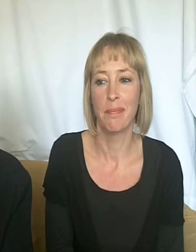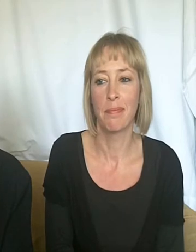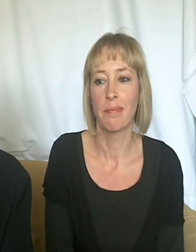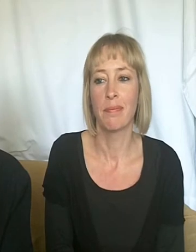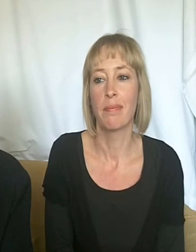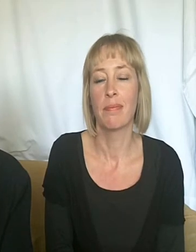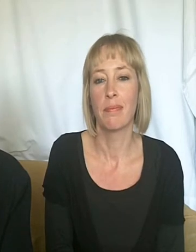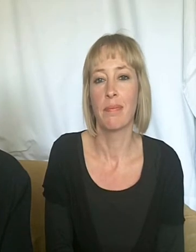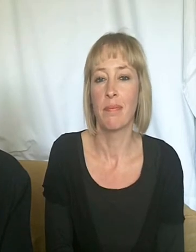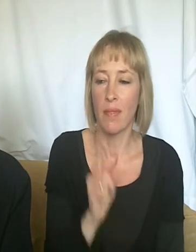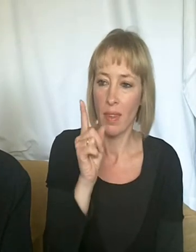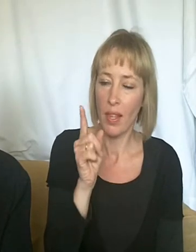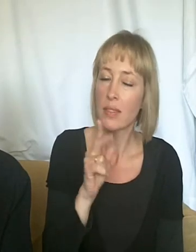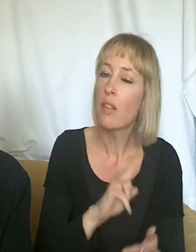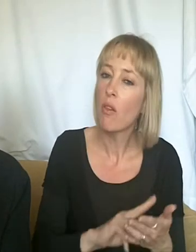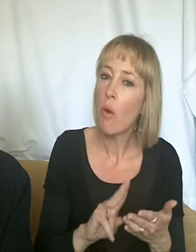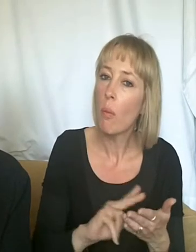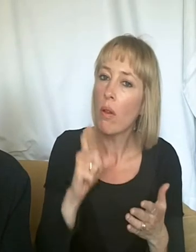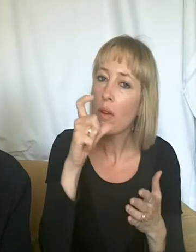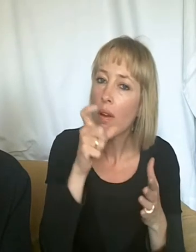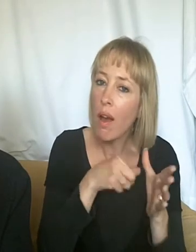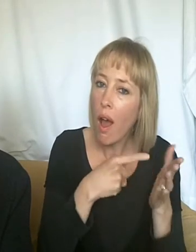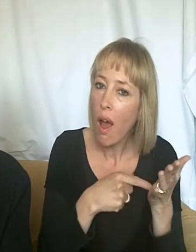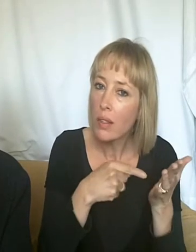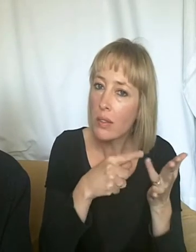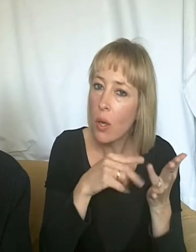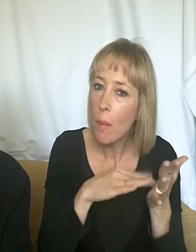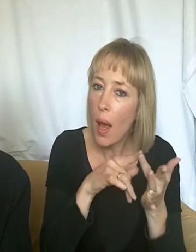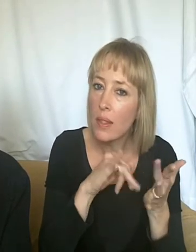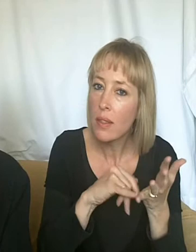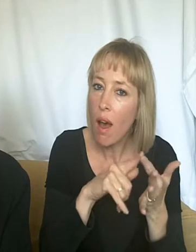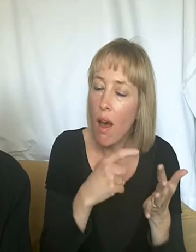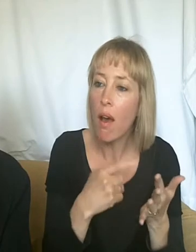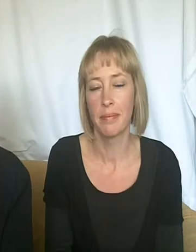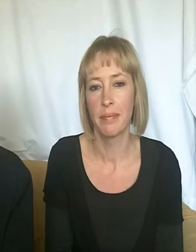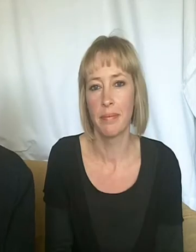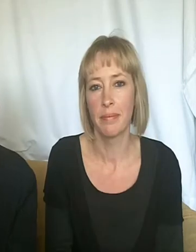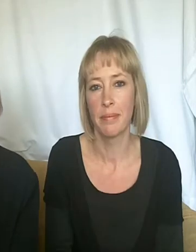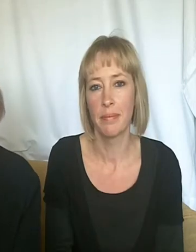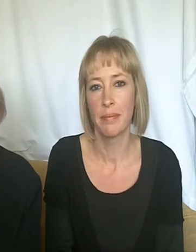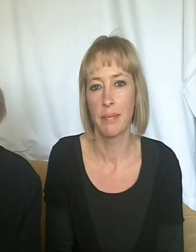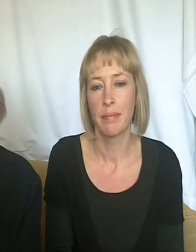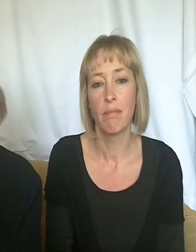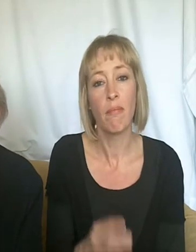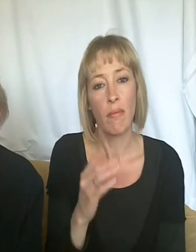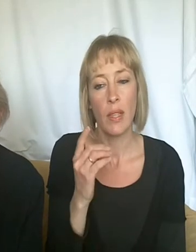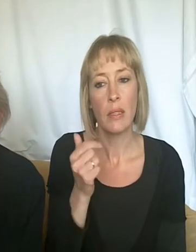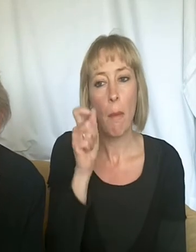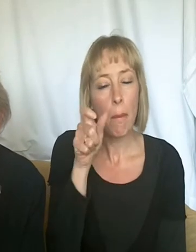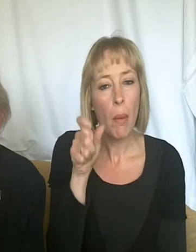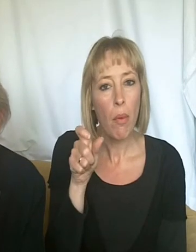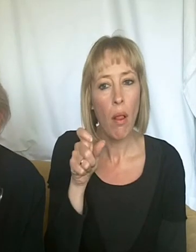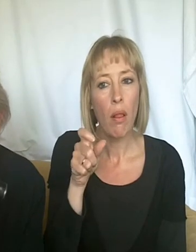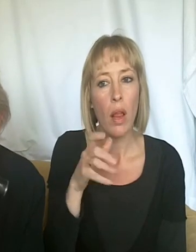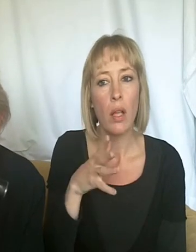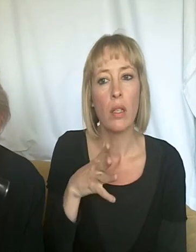So that is a normal cartomizer on a large battery. Some people